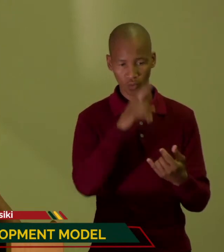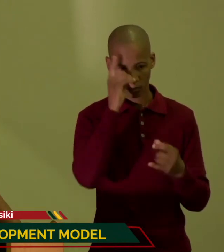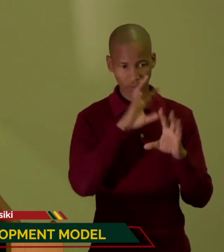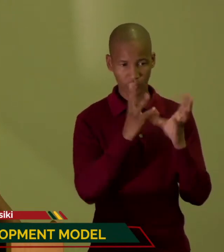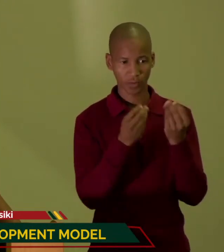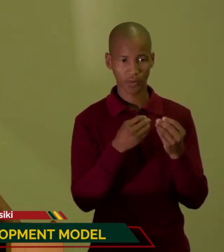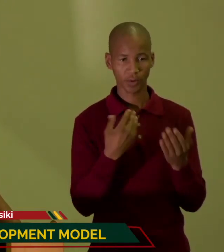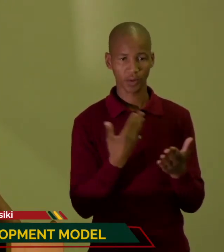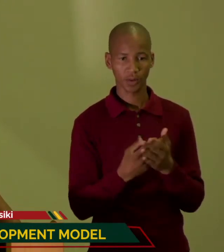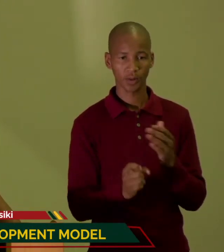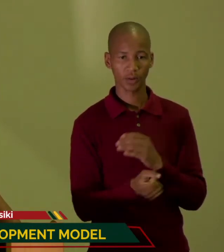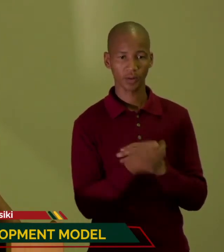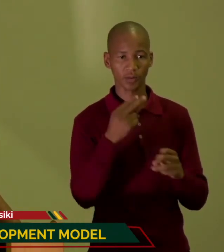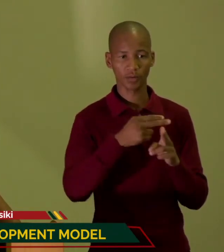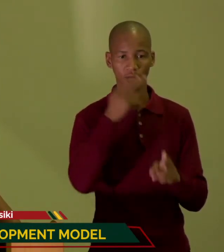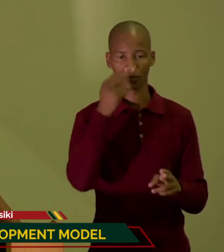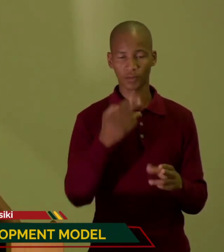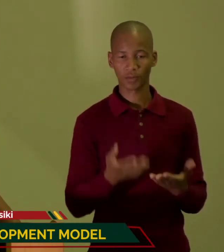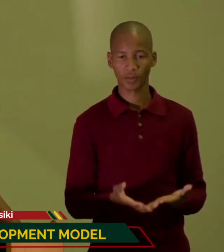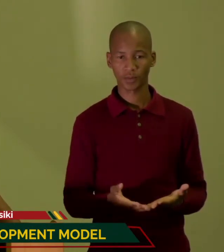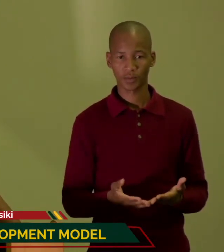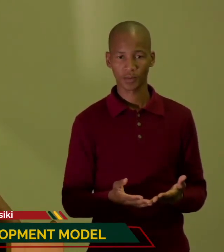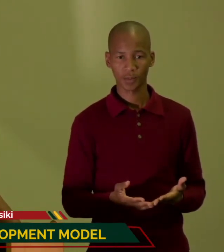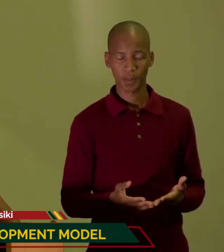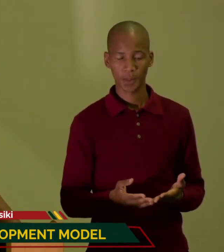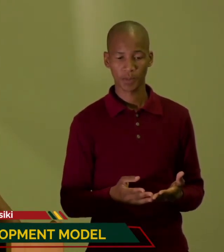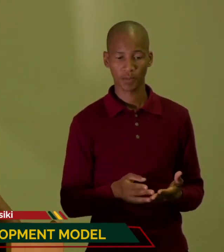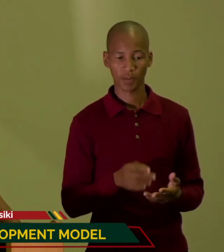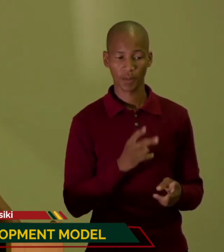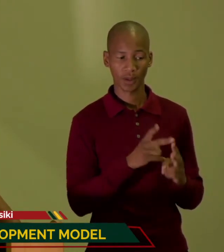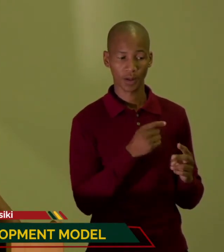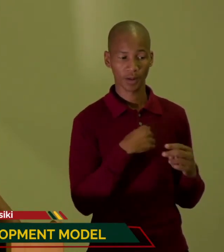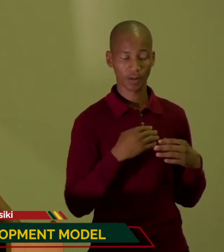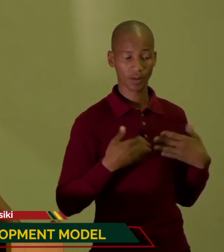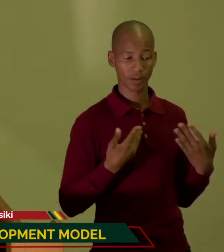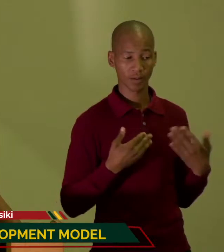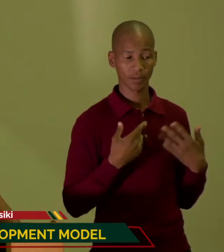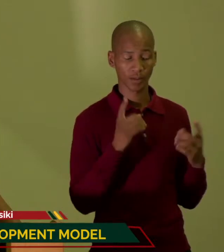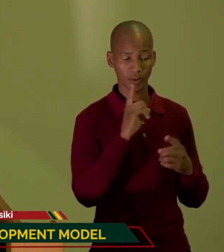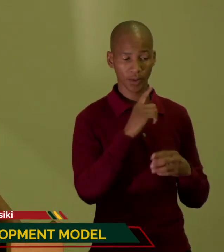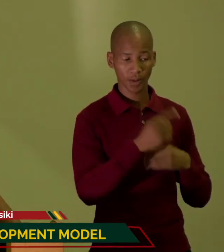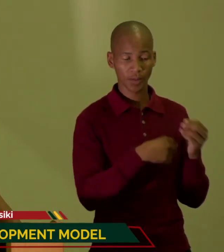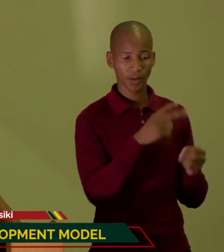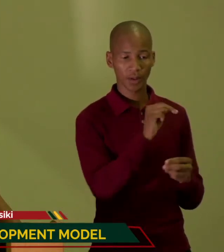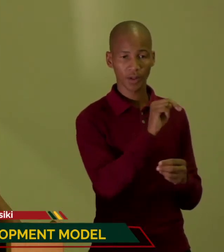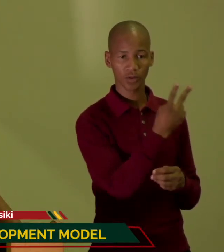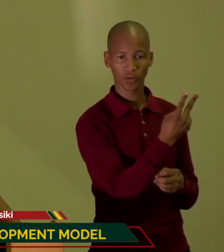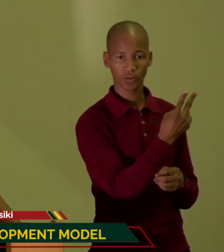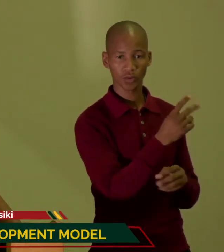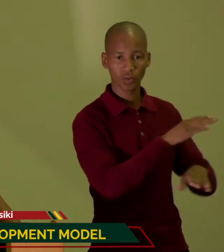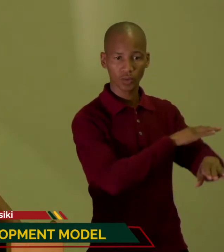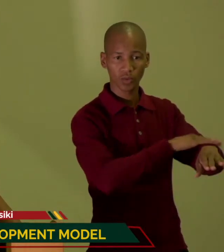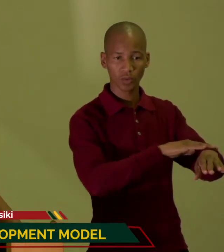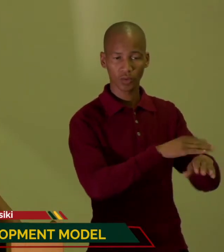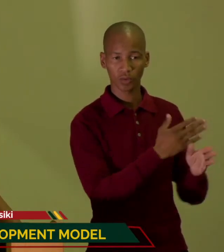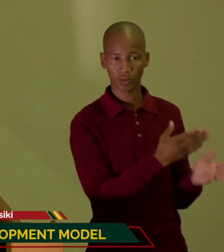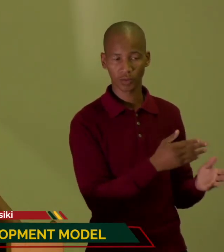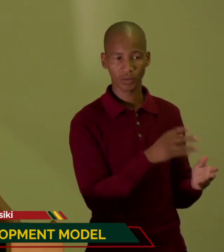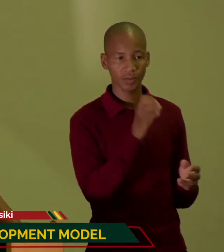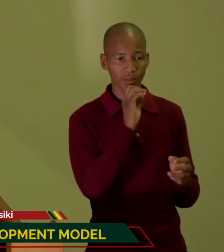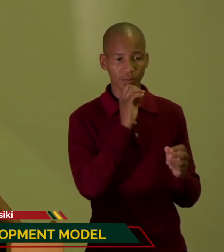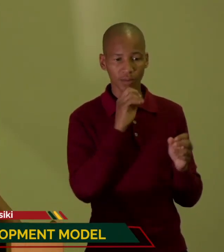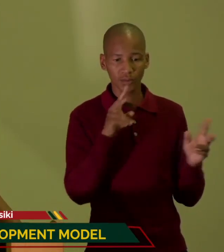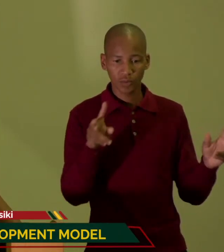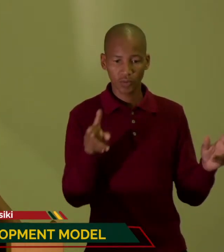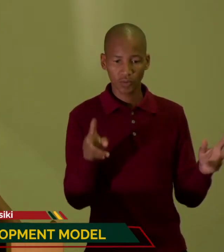finalization. And also, the good part about the N2 road will shorten the traveling